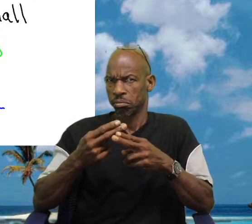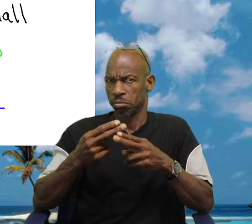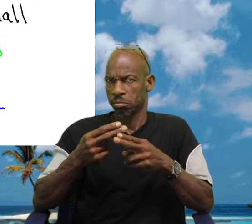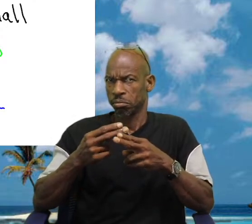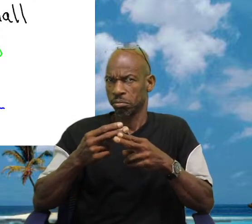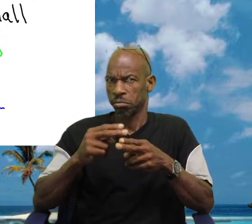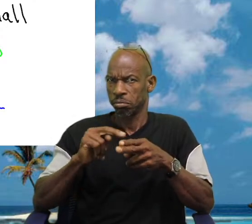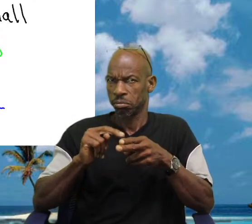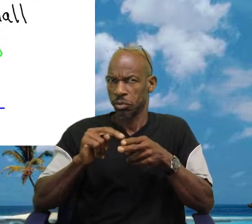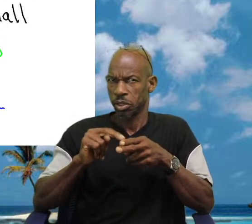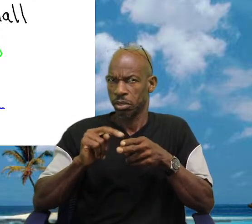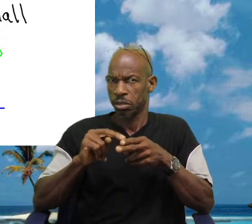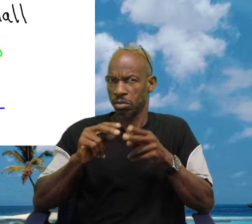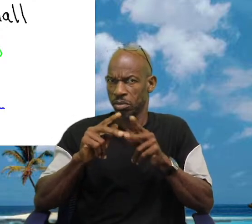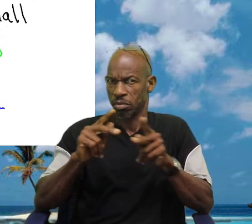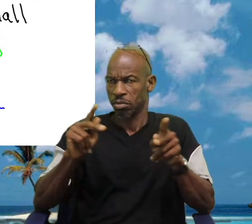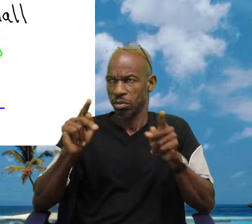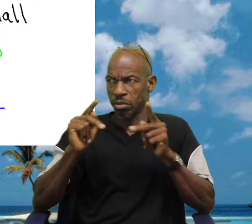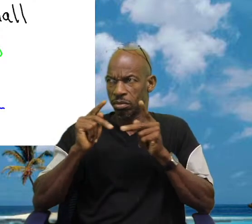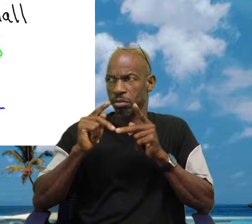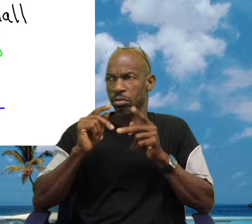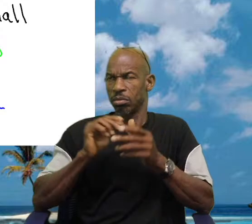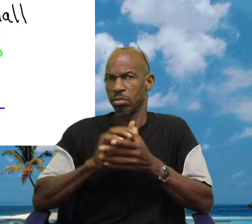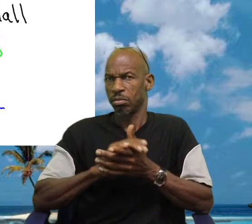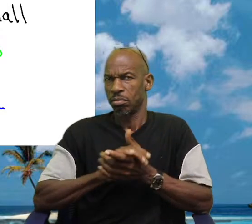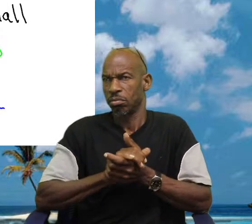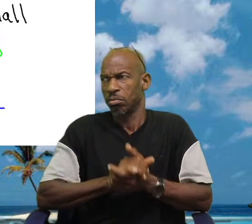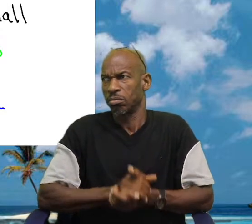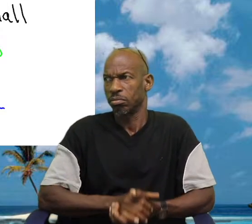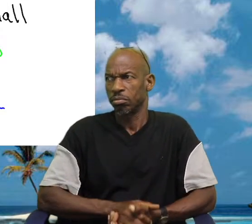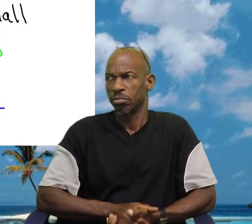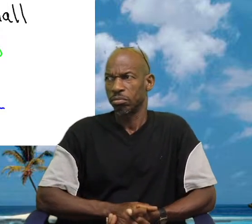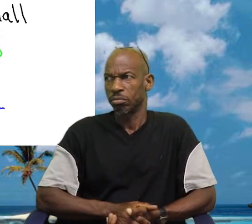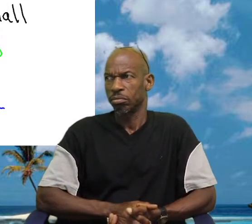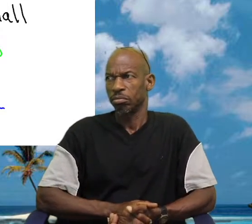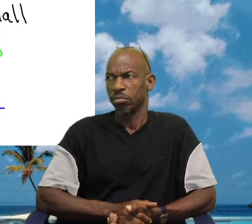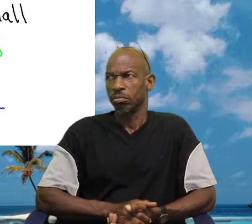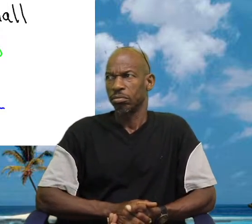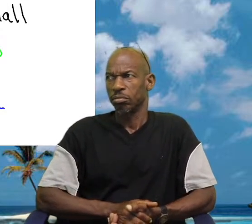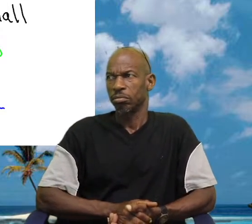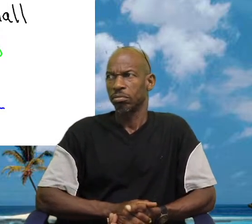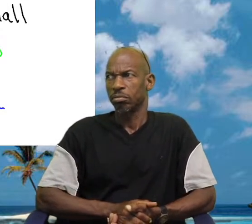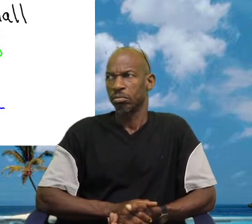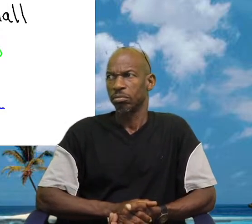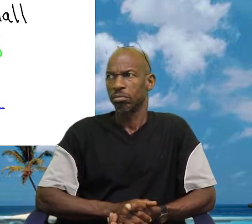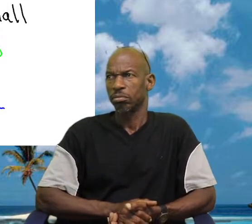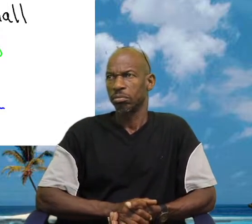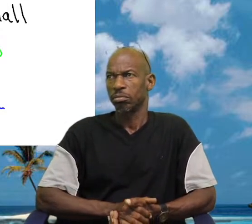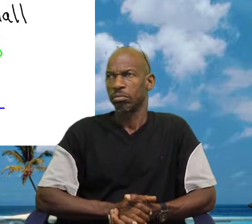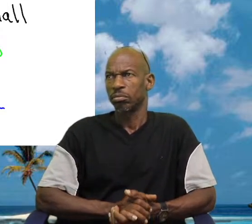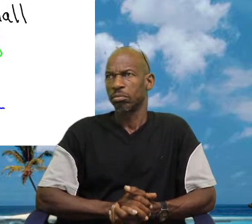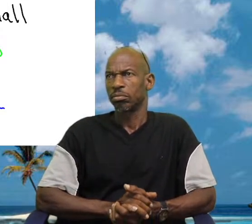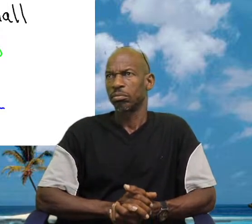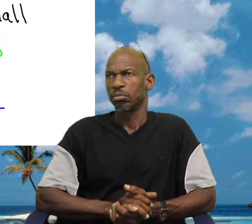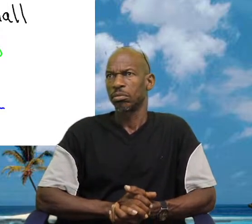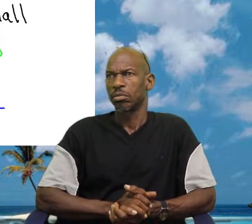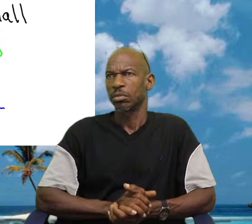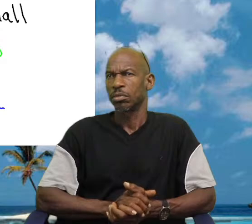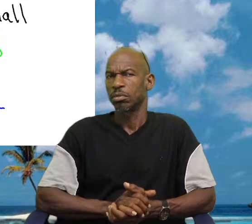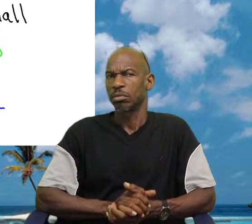when I see that word by itself, that initial, because this means a place. That is a short way of writing the name of a place.